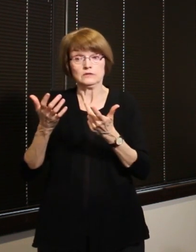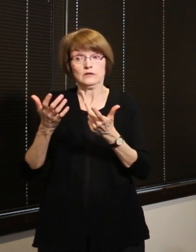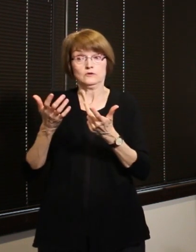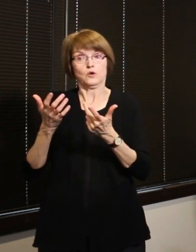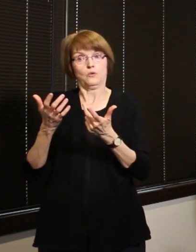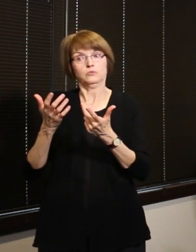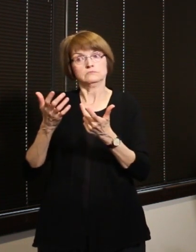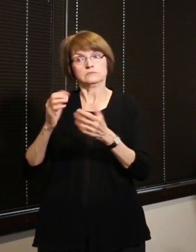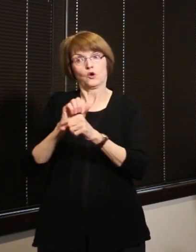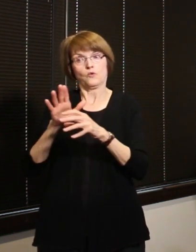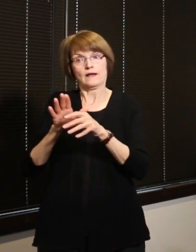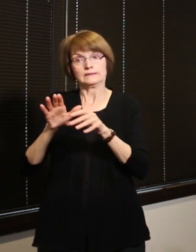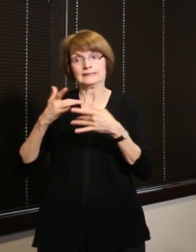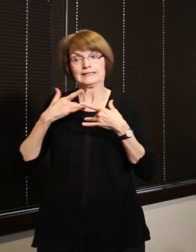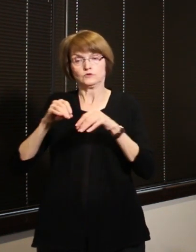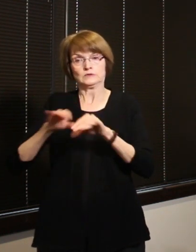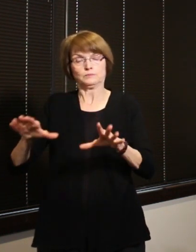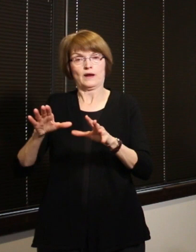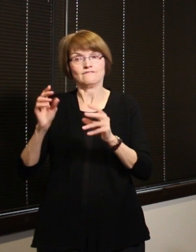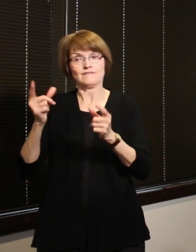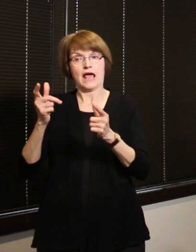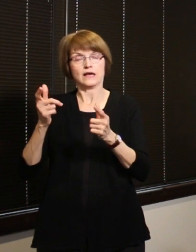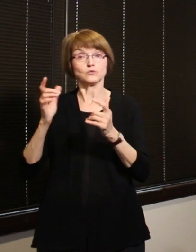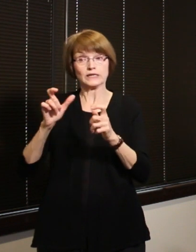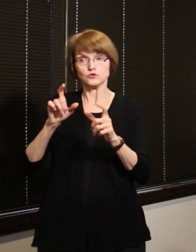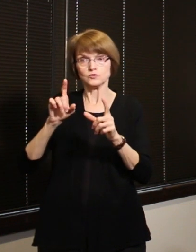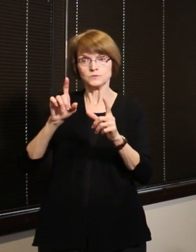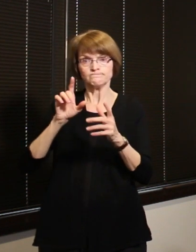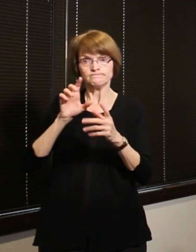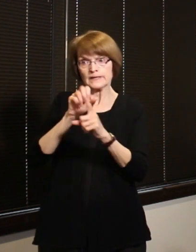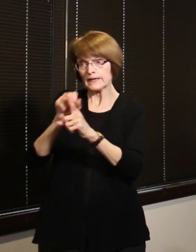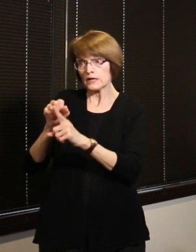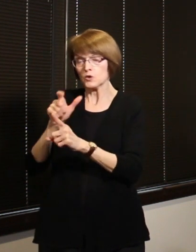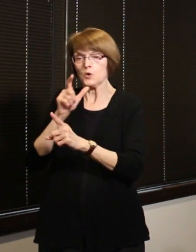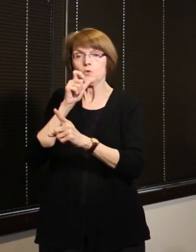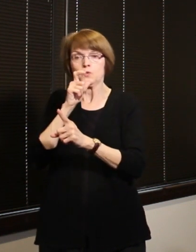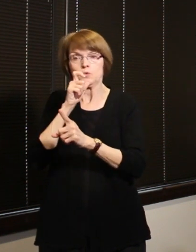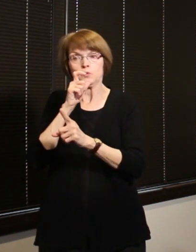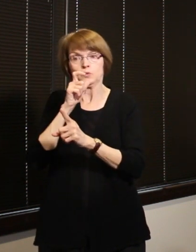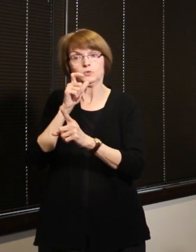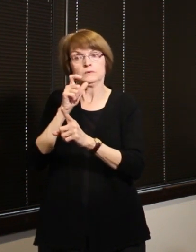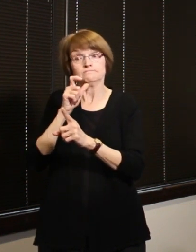those populations whether there were asymptomatic carriers. And so it's a little bit nuanced.